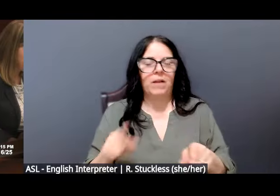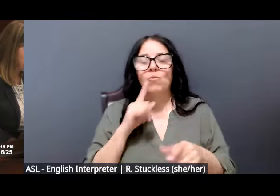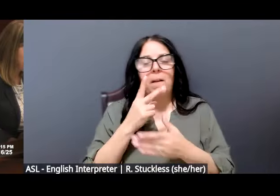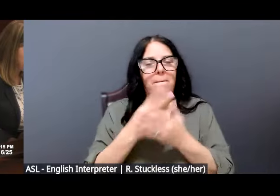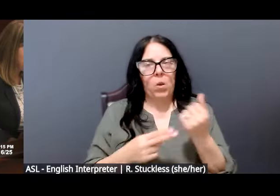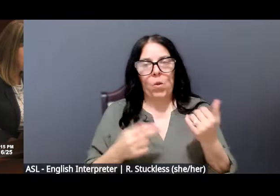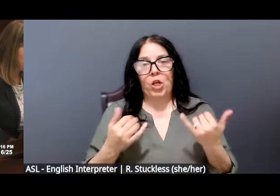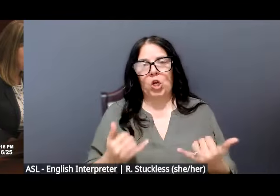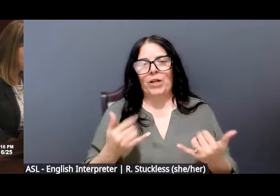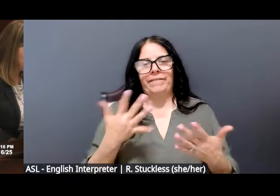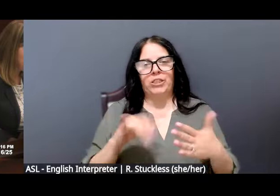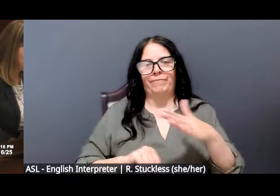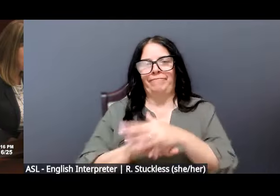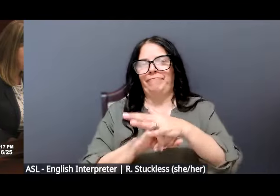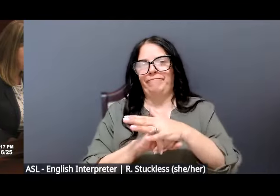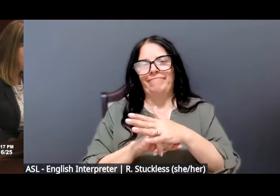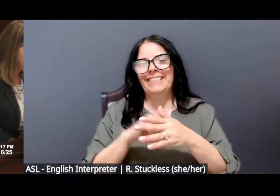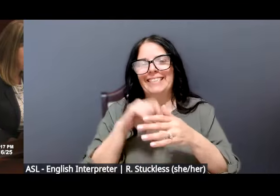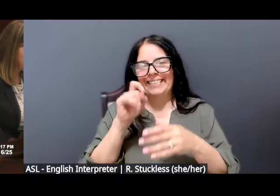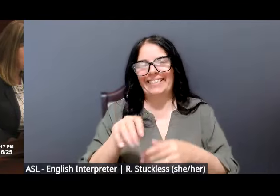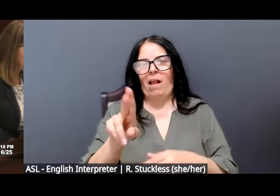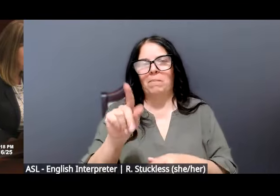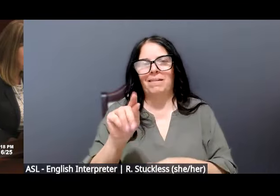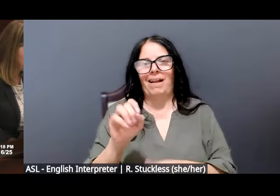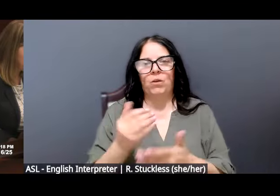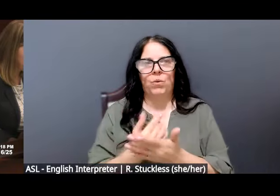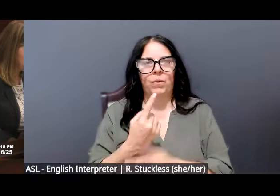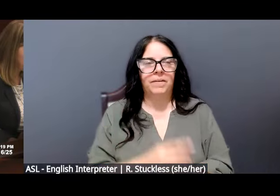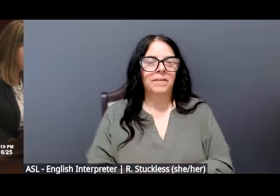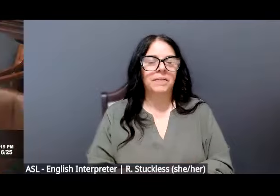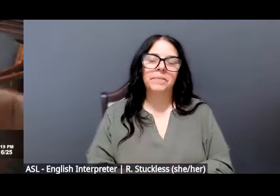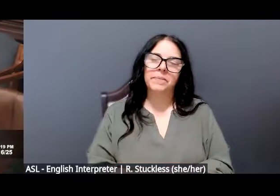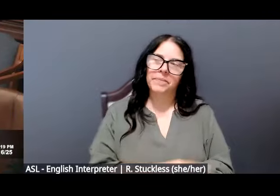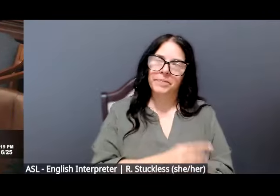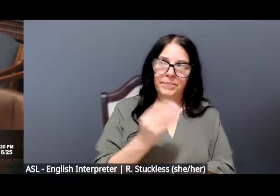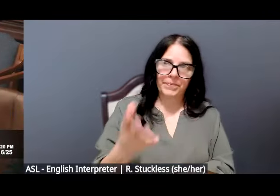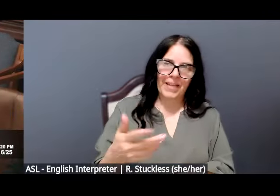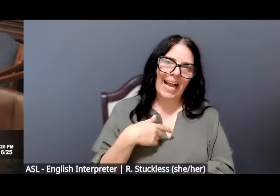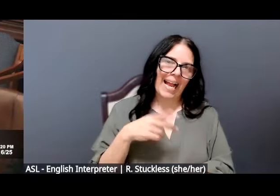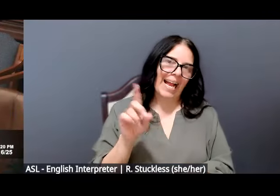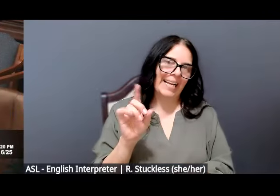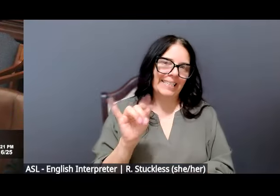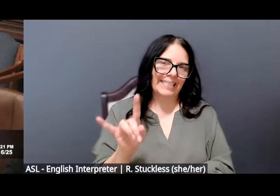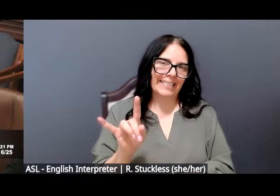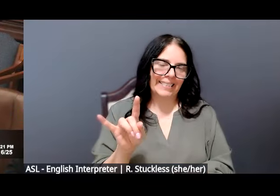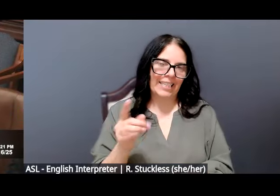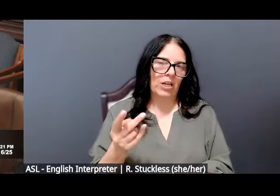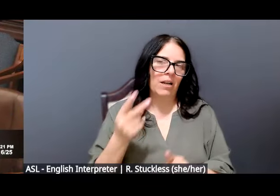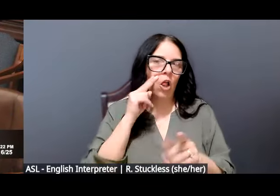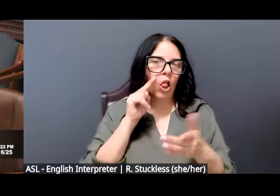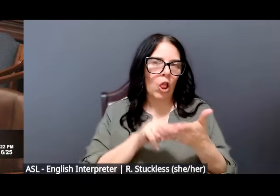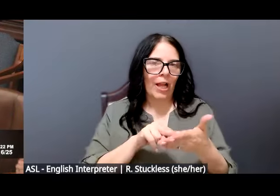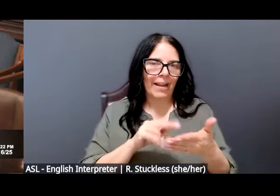is at end of life. I actually looked those up for you online and ran the back tech on those. So yes, you are,